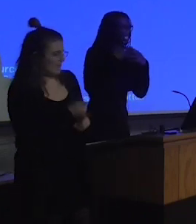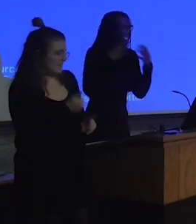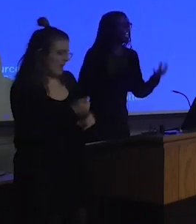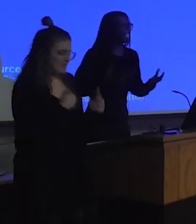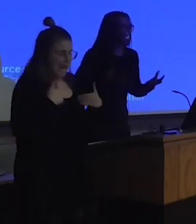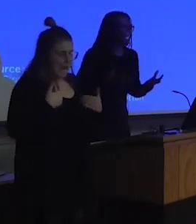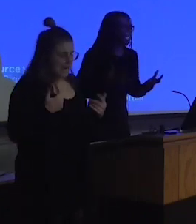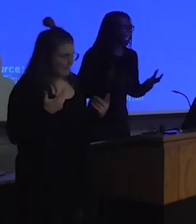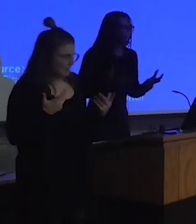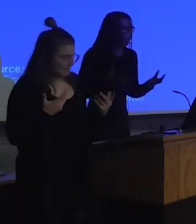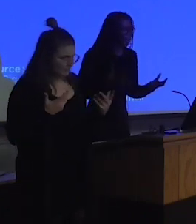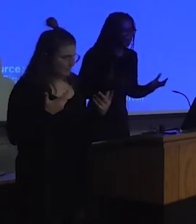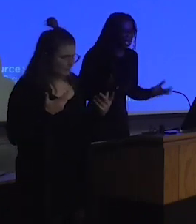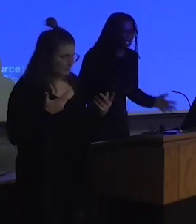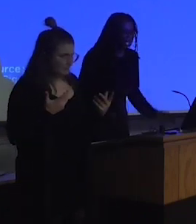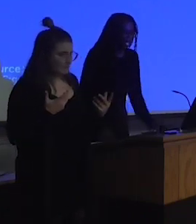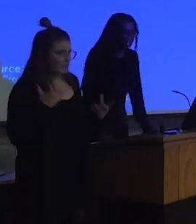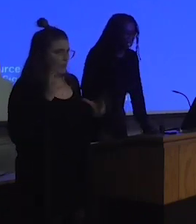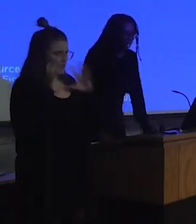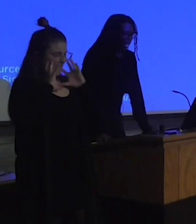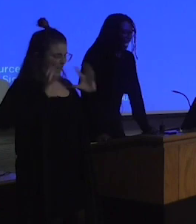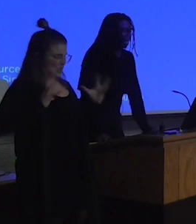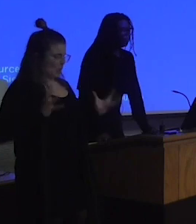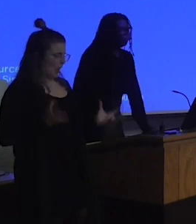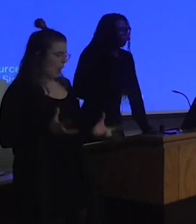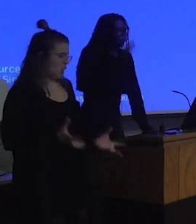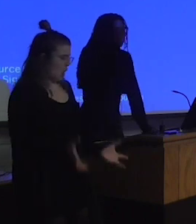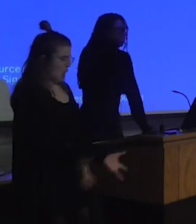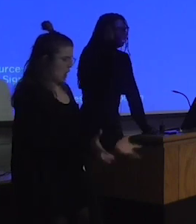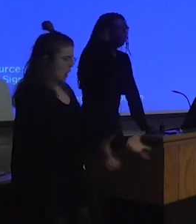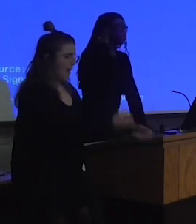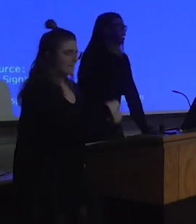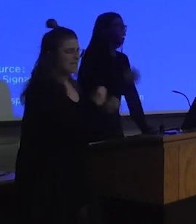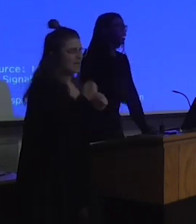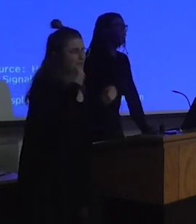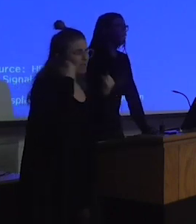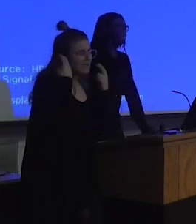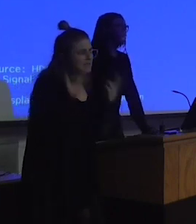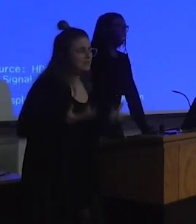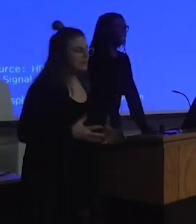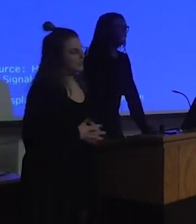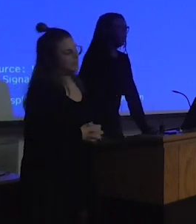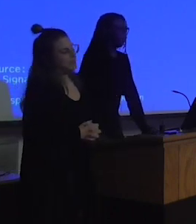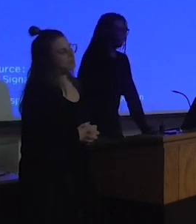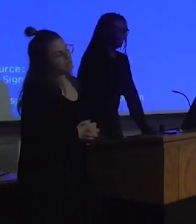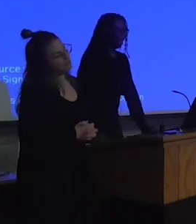an astonishing, like, amount of facial hair. And we're, like, you know,